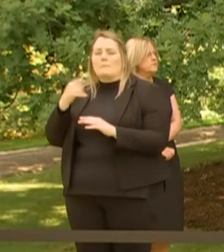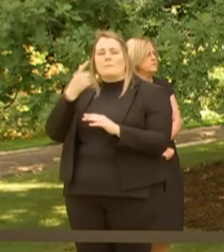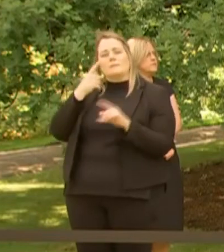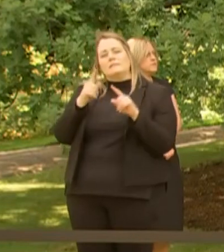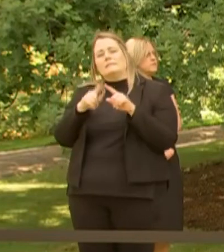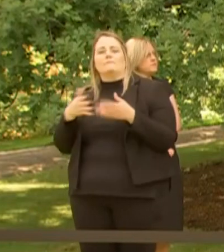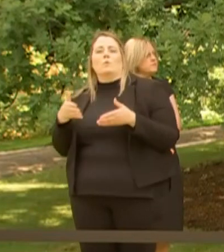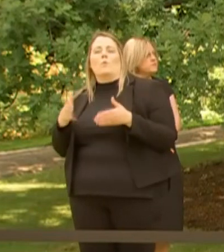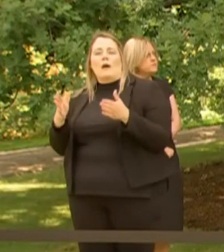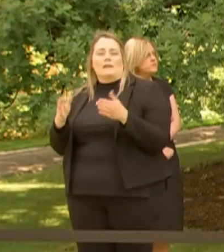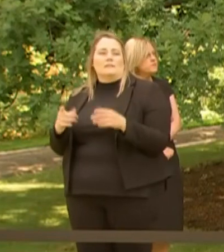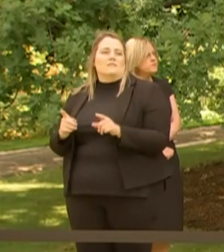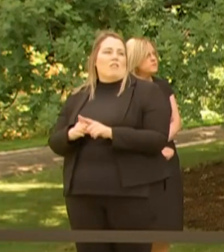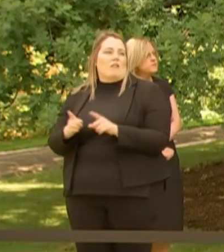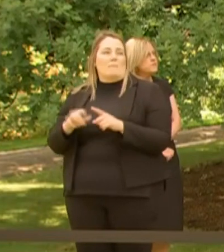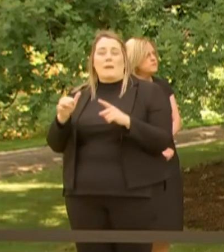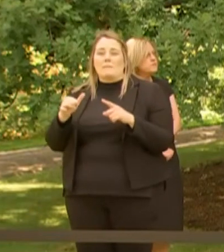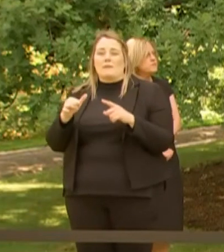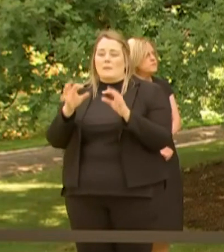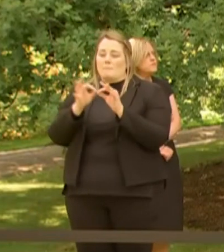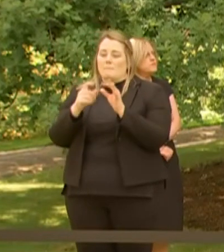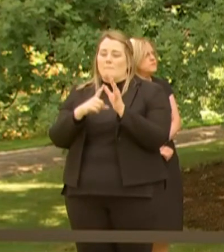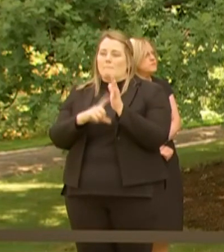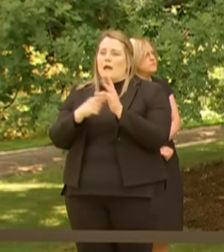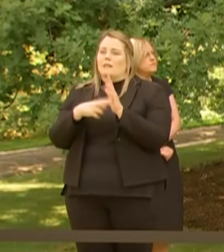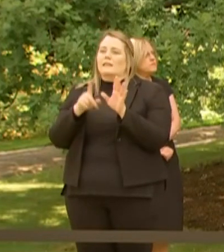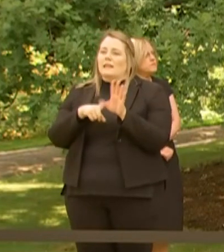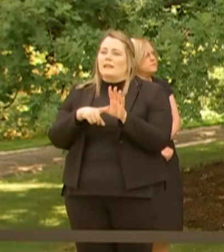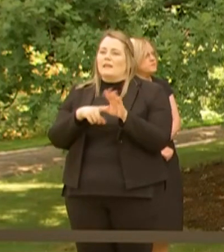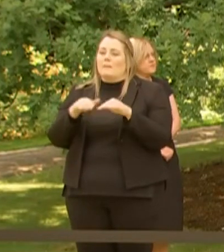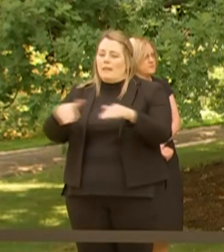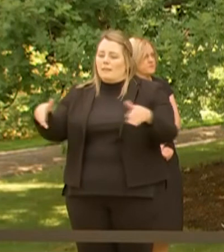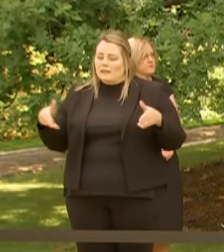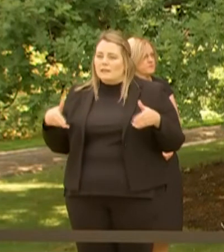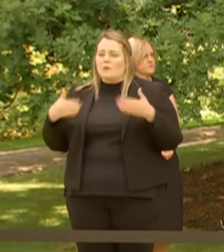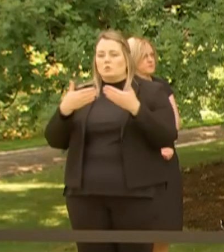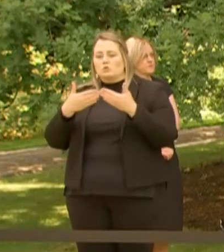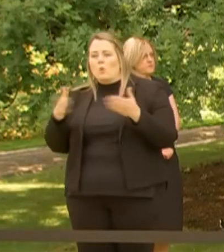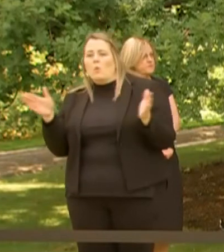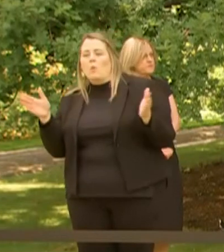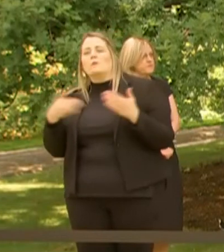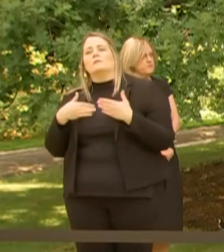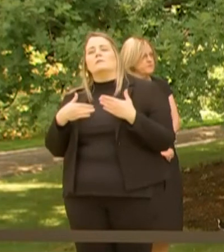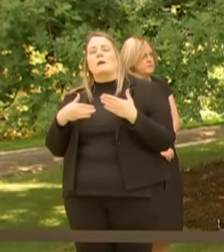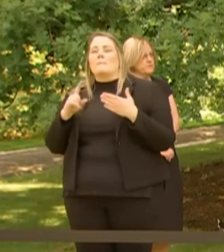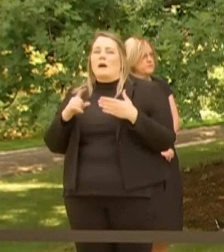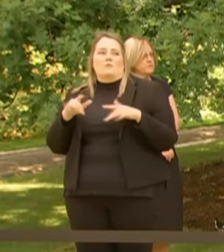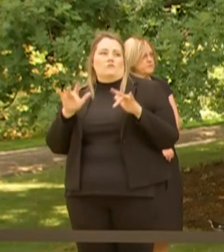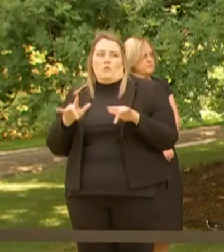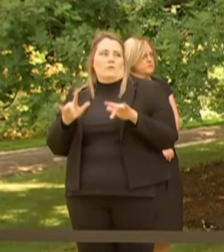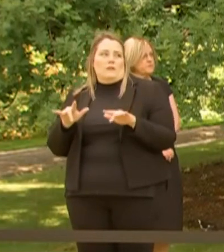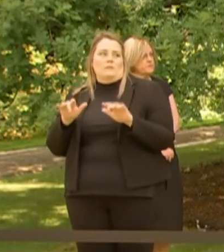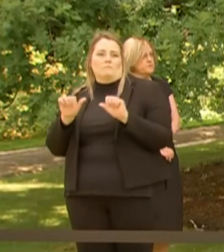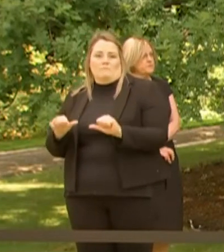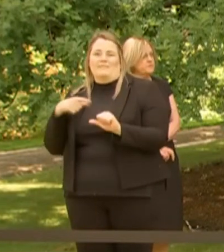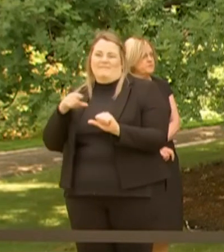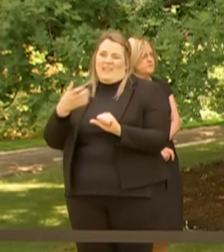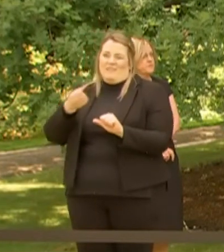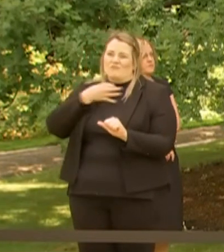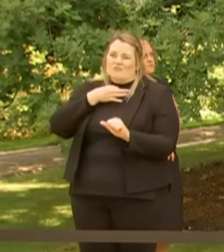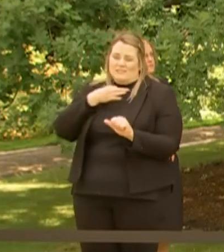either opening doors, balconies, which also have other risks. But again, that's absolutely on the agenda for any expansion. Are there any countries that just won't